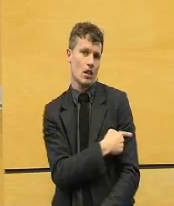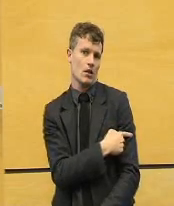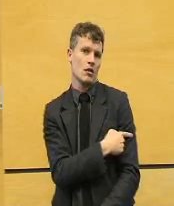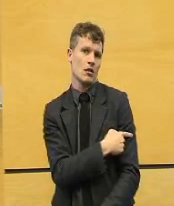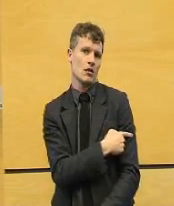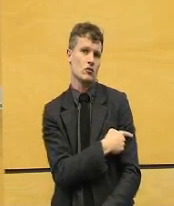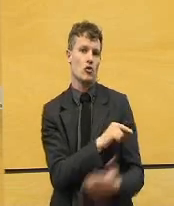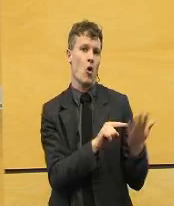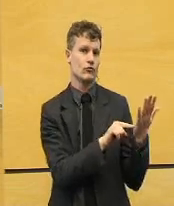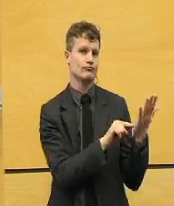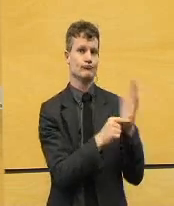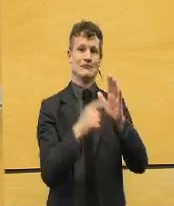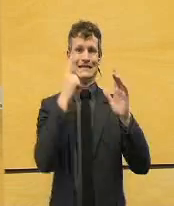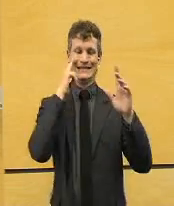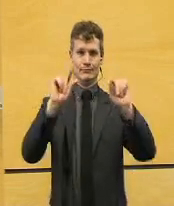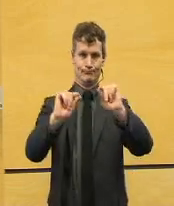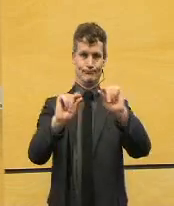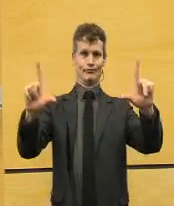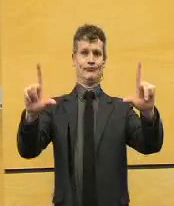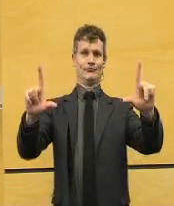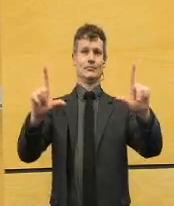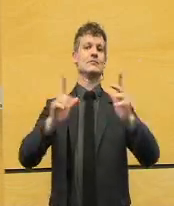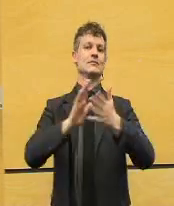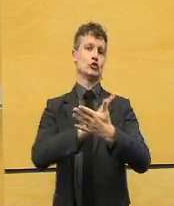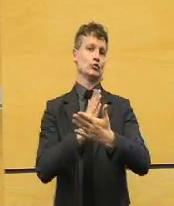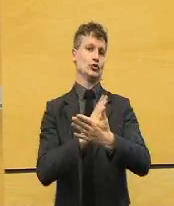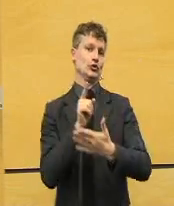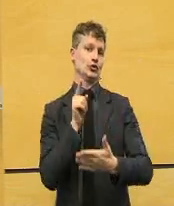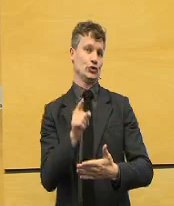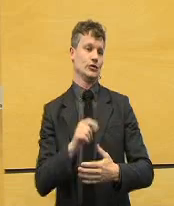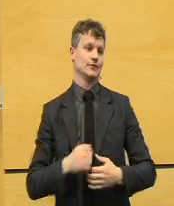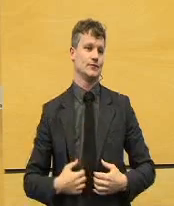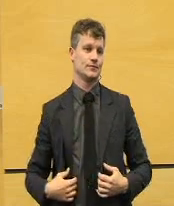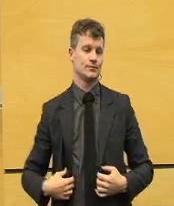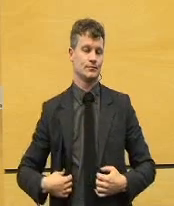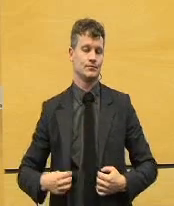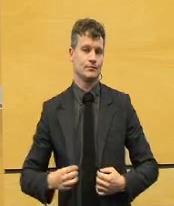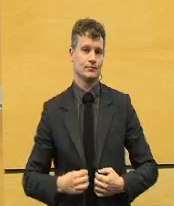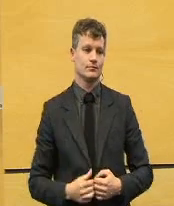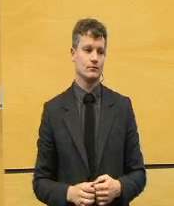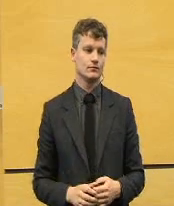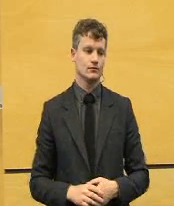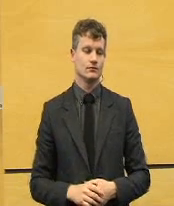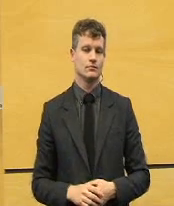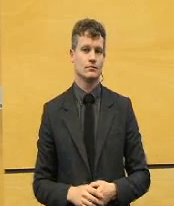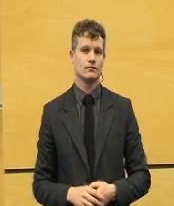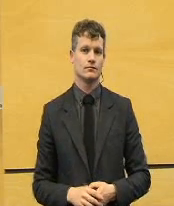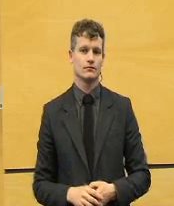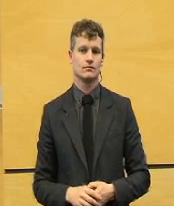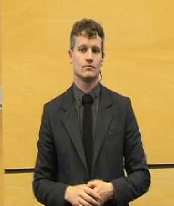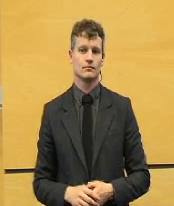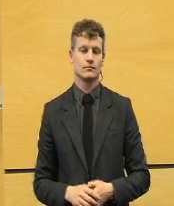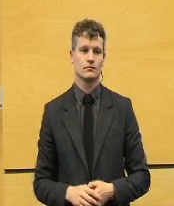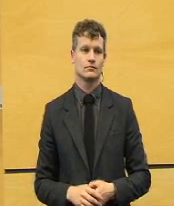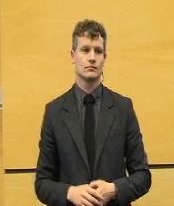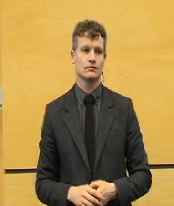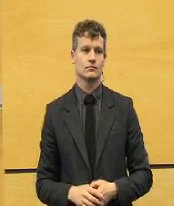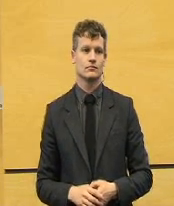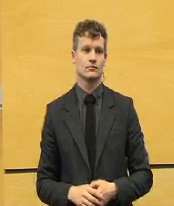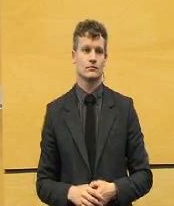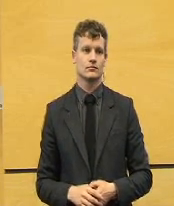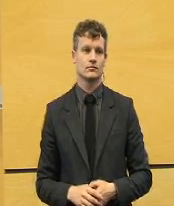We are open and will welcome the suggestion from the committee on this issue